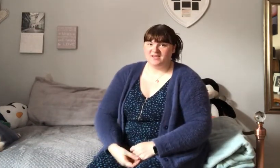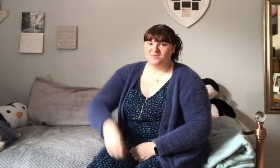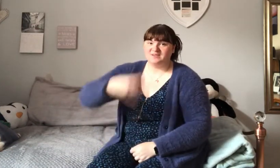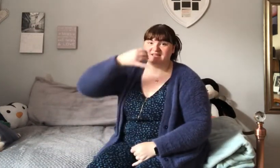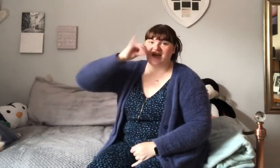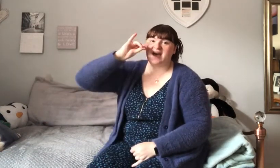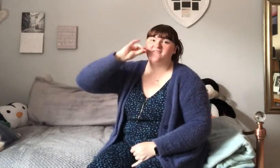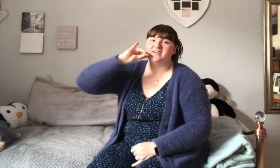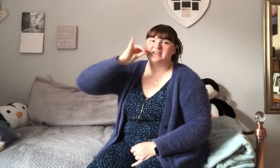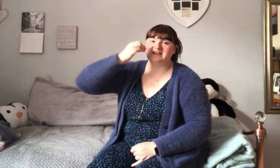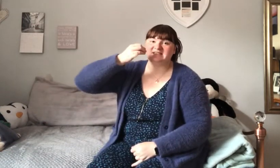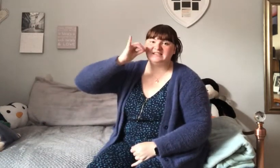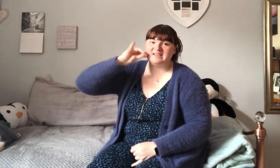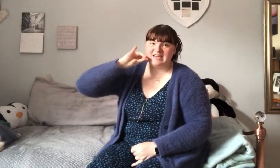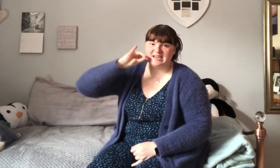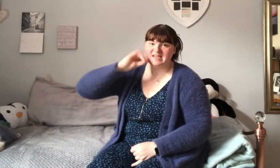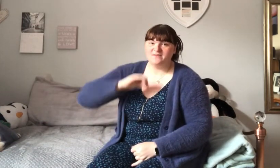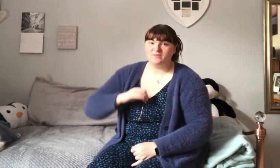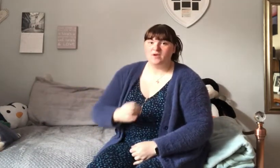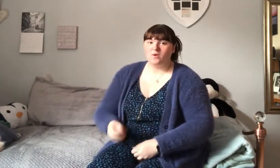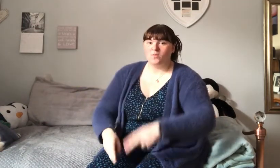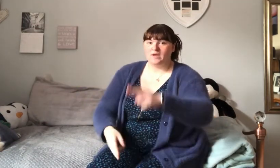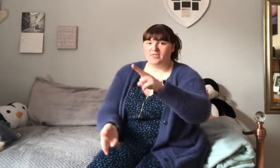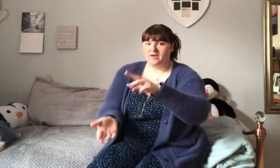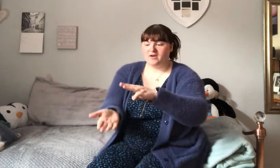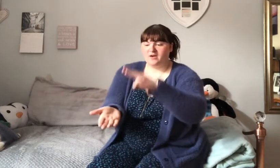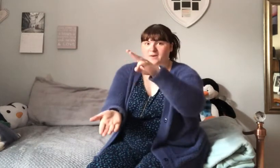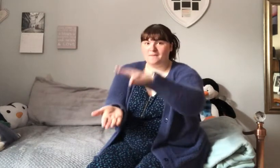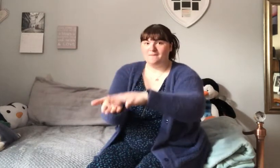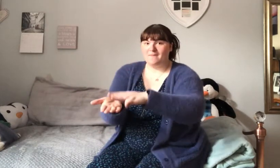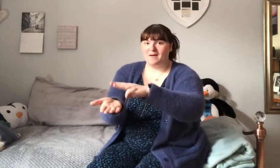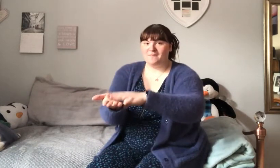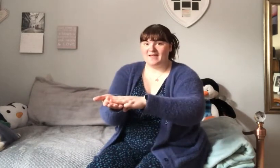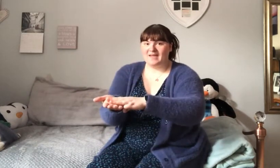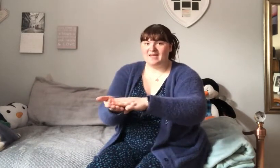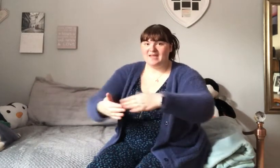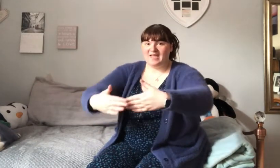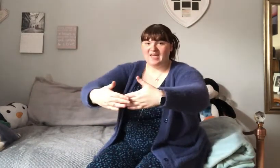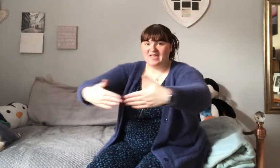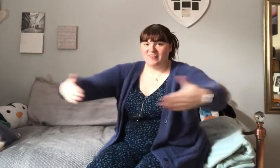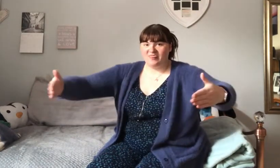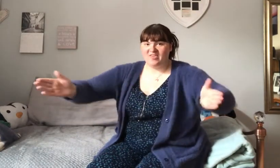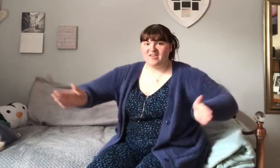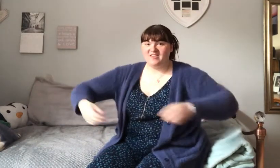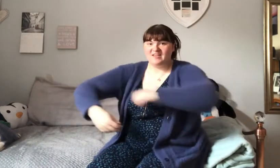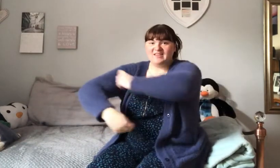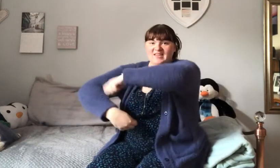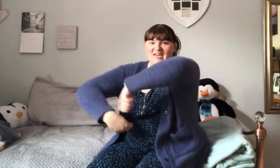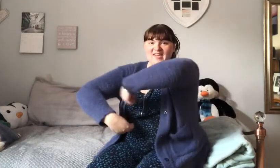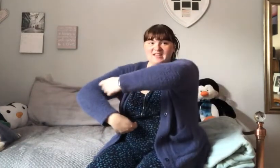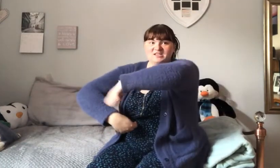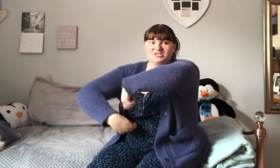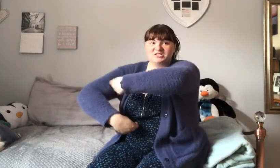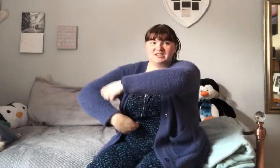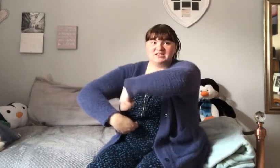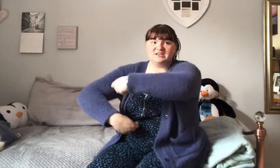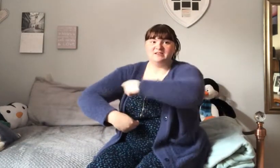was having tea with her mummy in the kitchen.